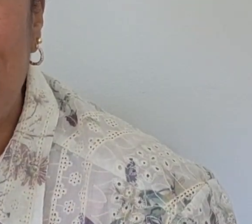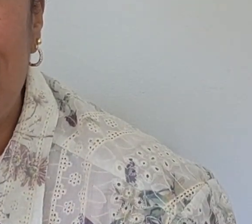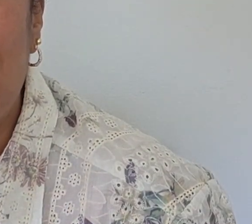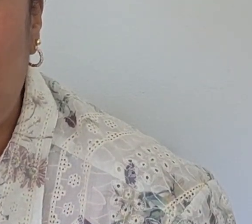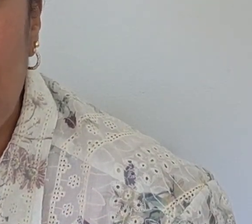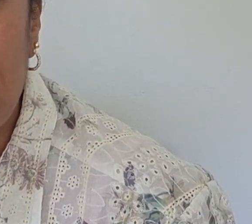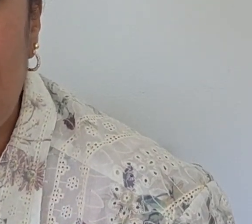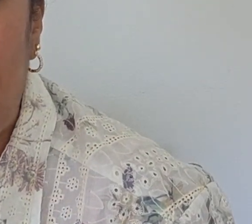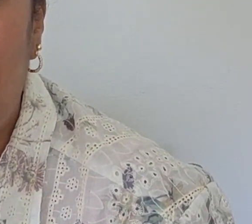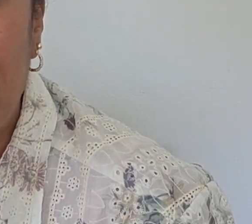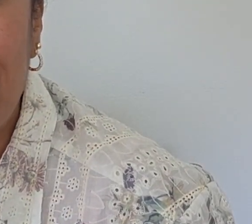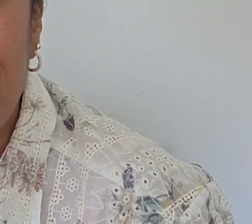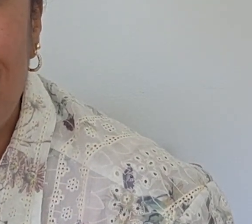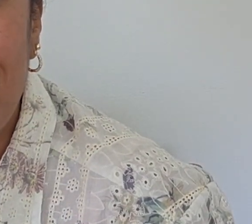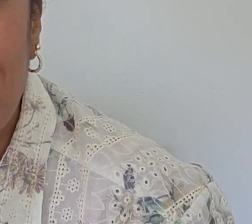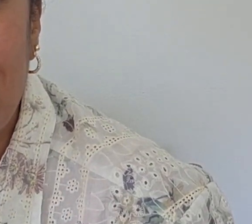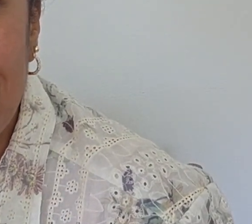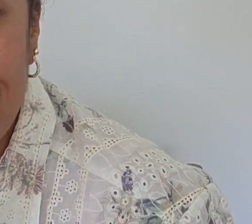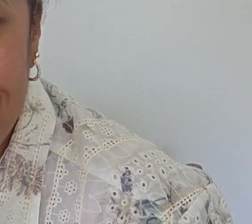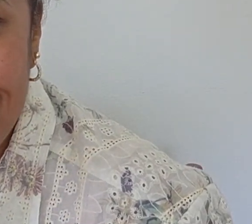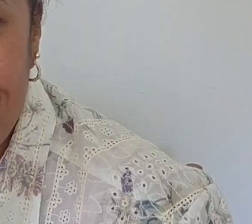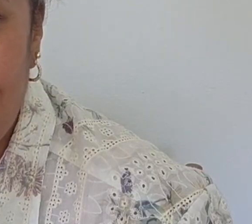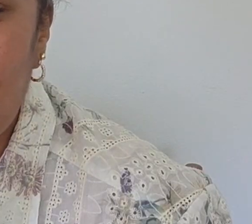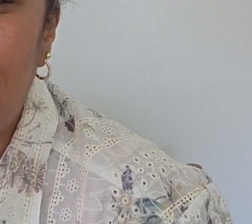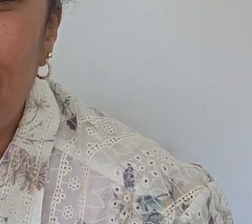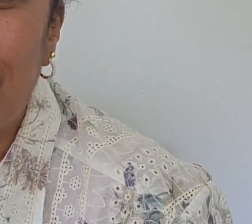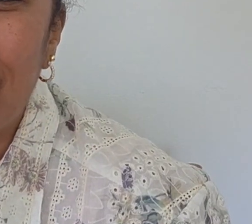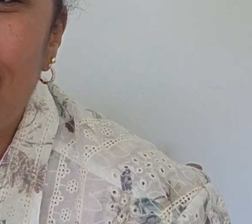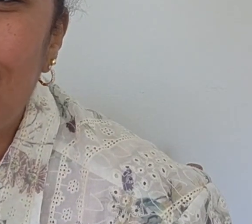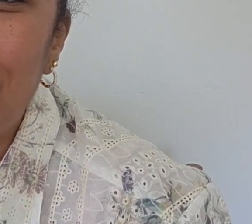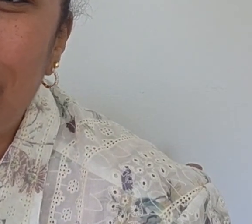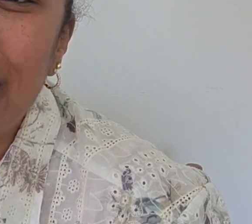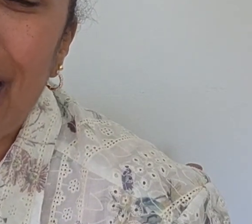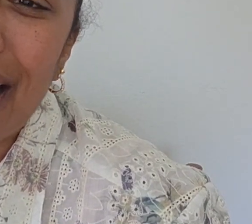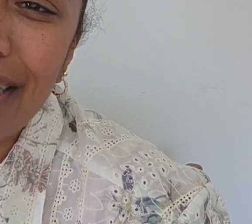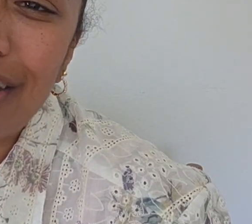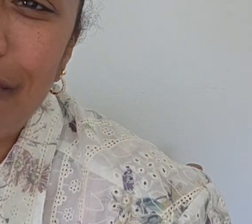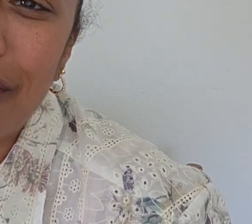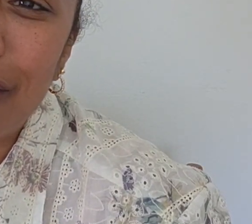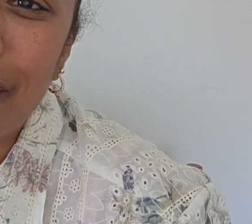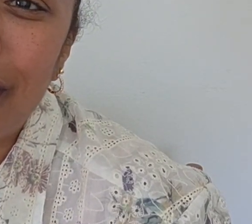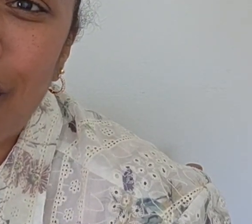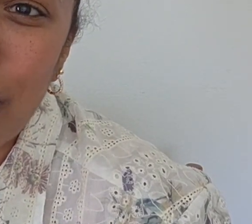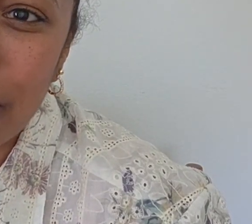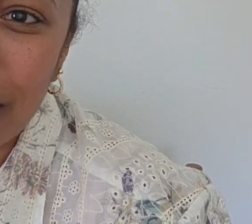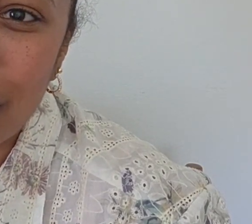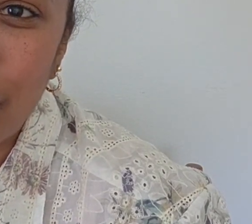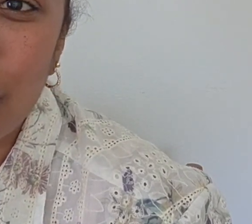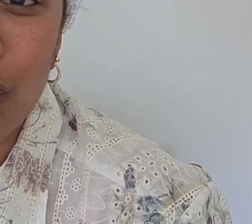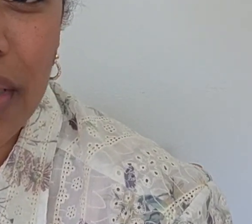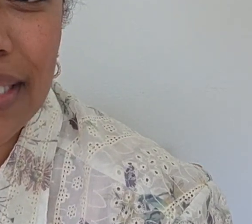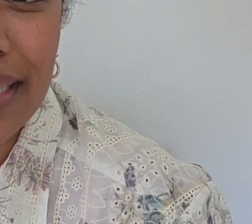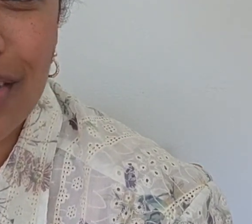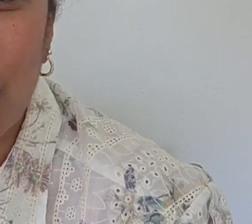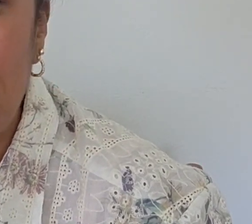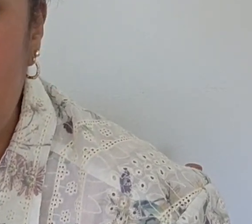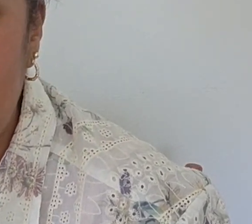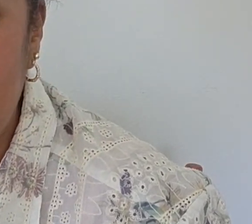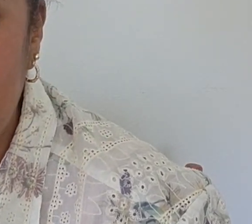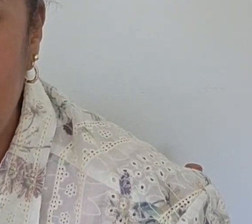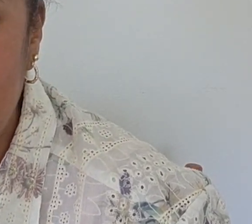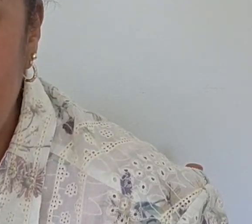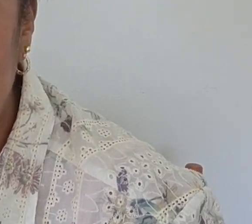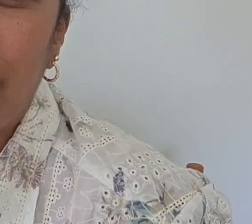be directing Purpose by Branden Jacobs-Jenkins for Philadelphia Theater Company and Geva Theater in a co-production for